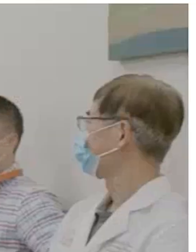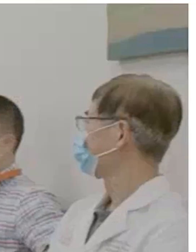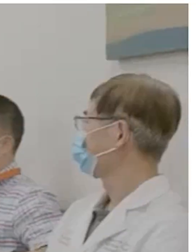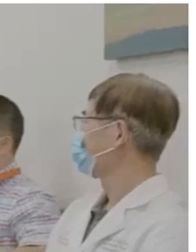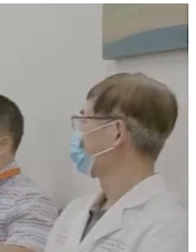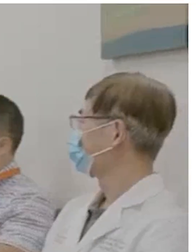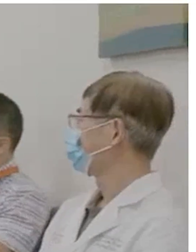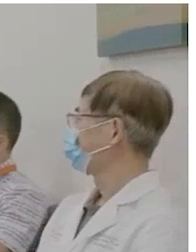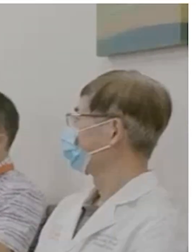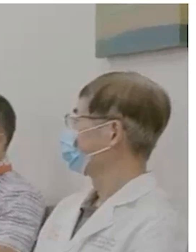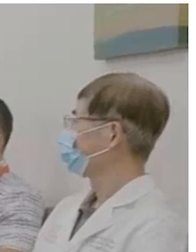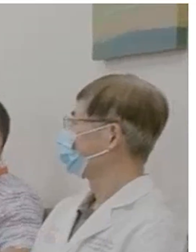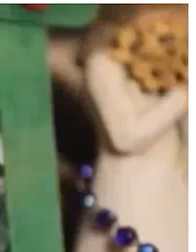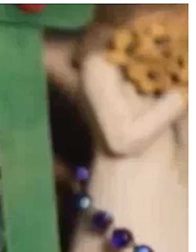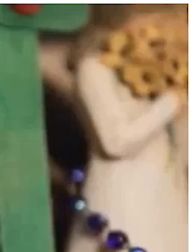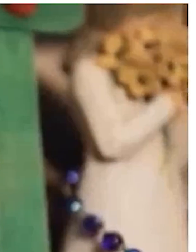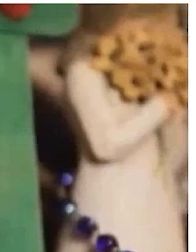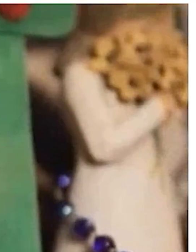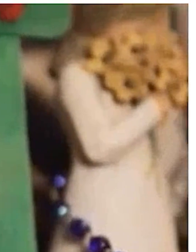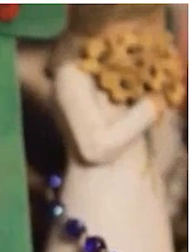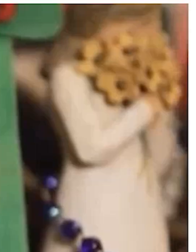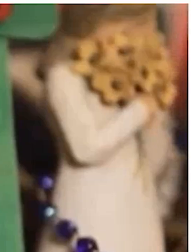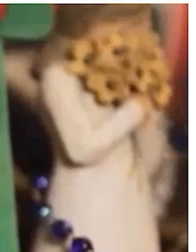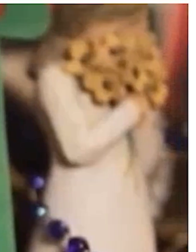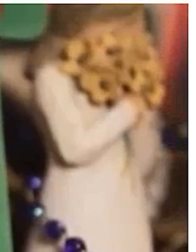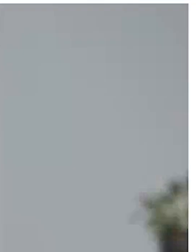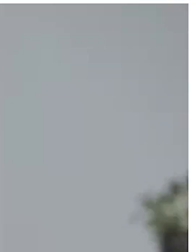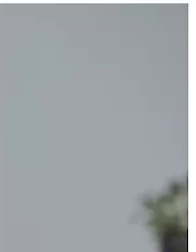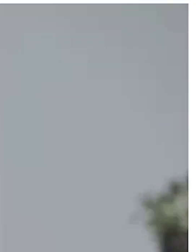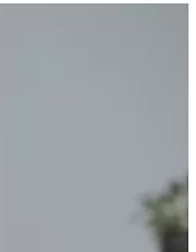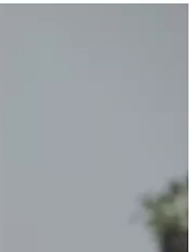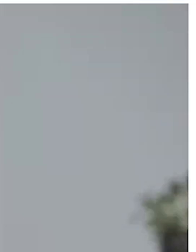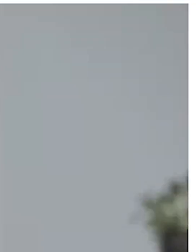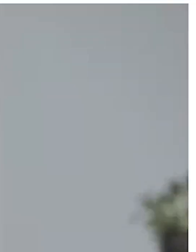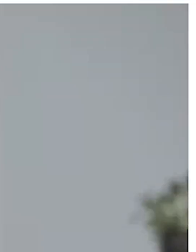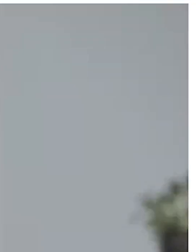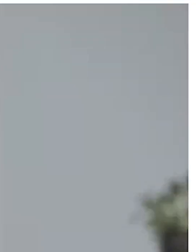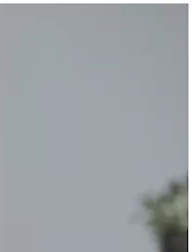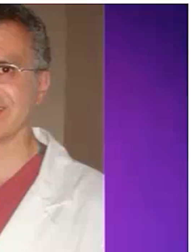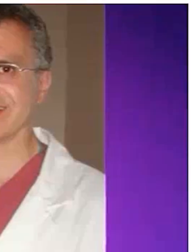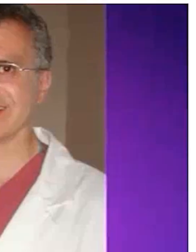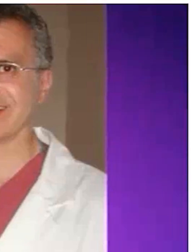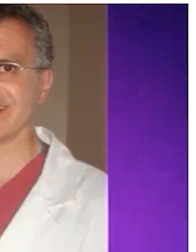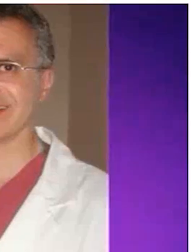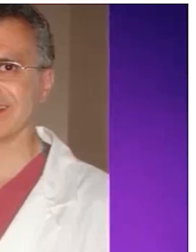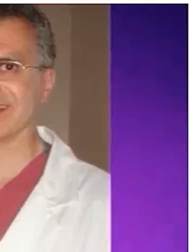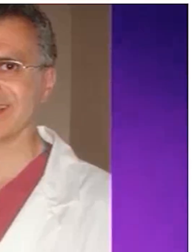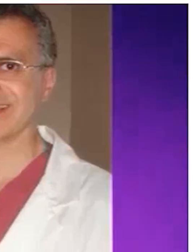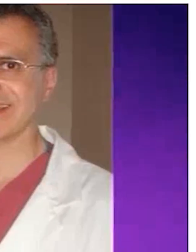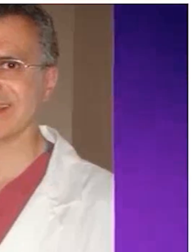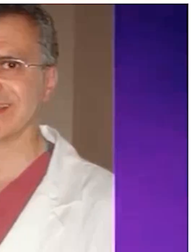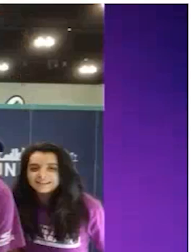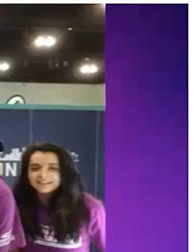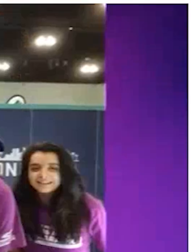Sadly, this kind of event does not discriminate. When I came out of surgery, the surgeon looked at my brother and said, "You're next." If you look at everybody